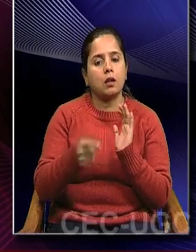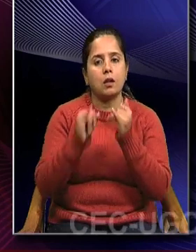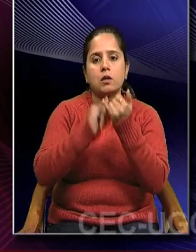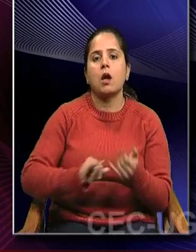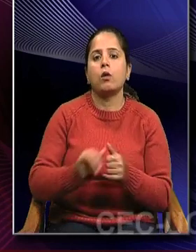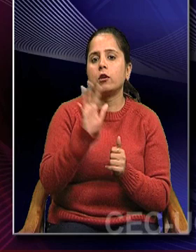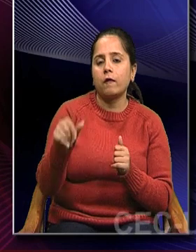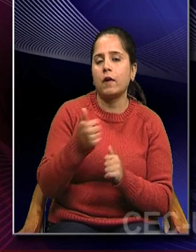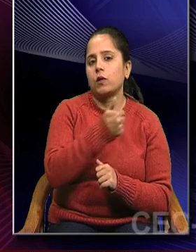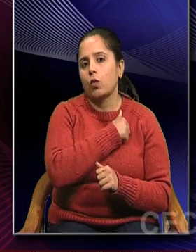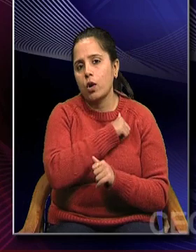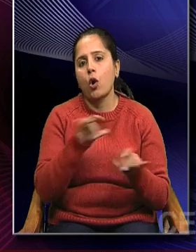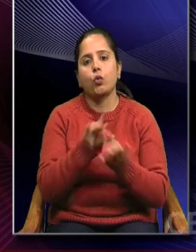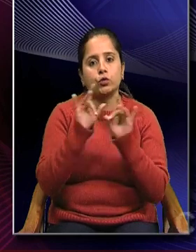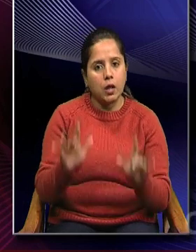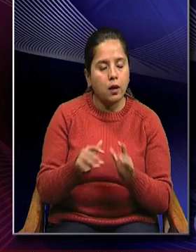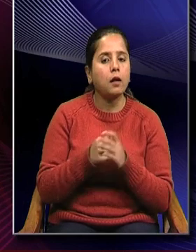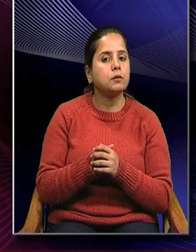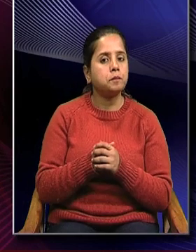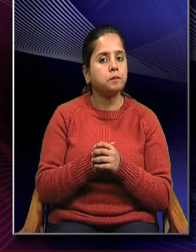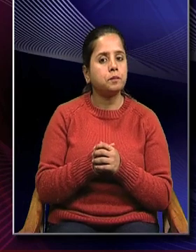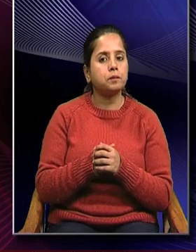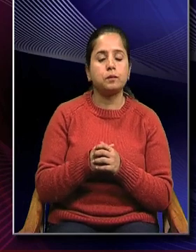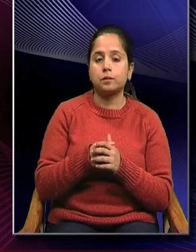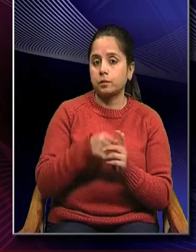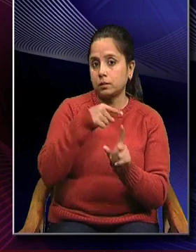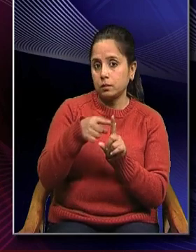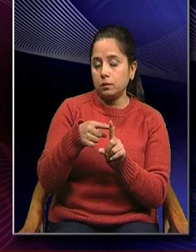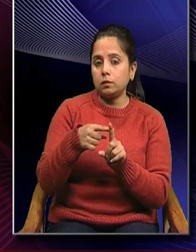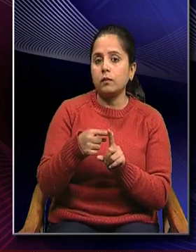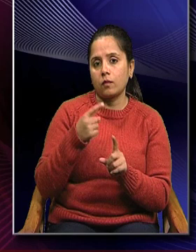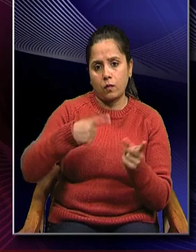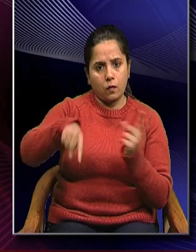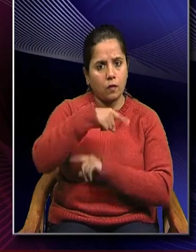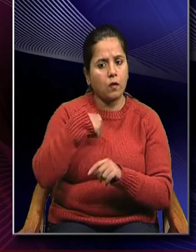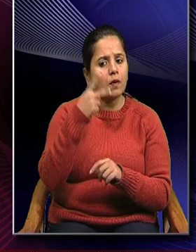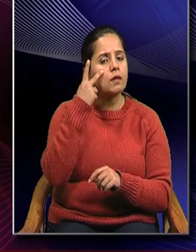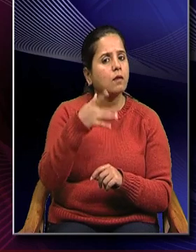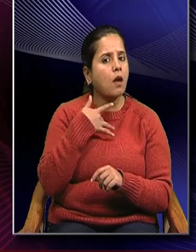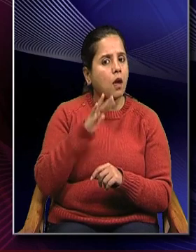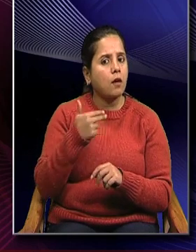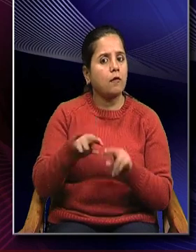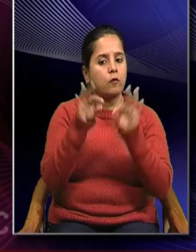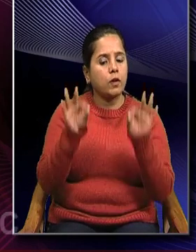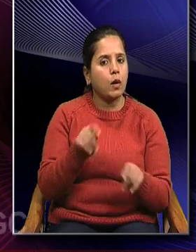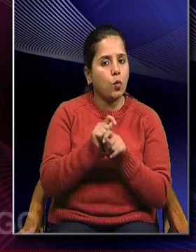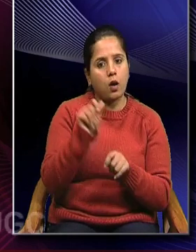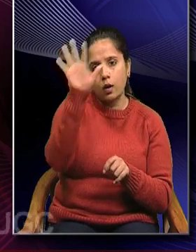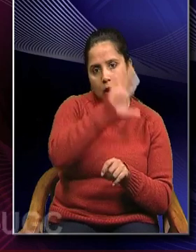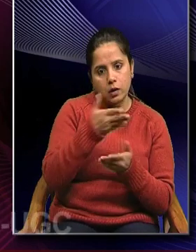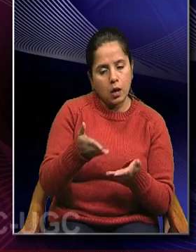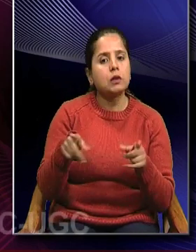Africa, Canada, Australia, and we see it in the framework of India as